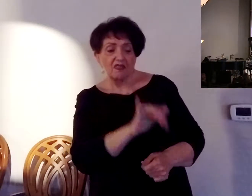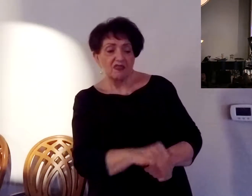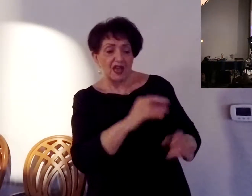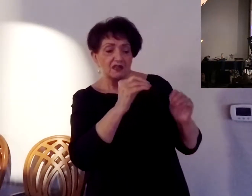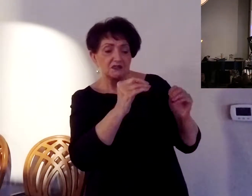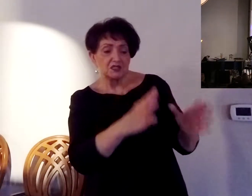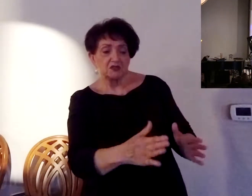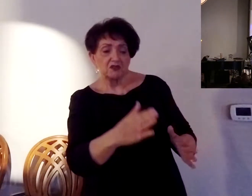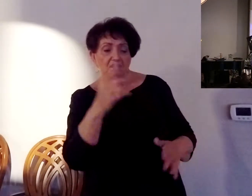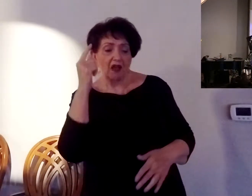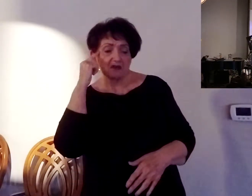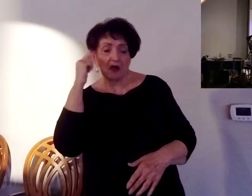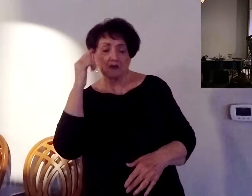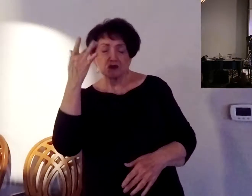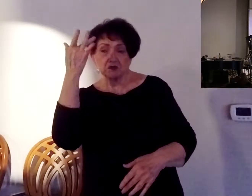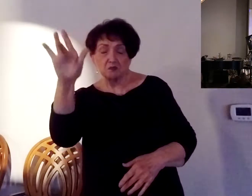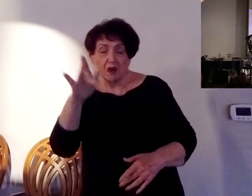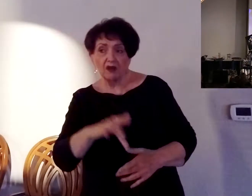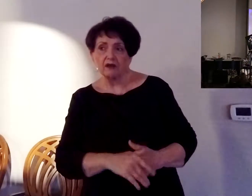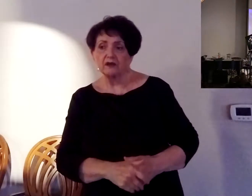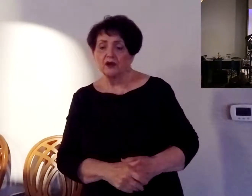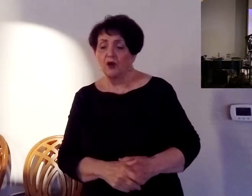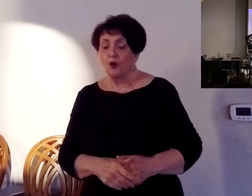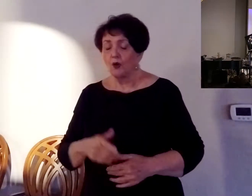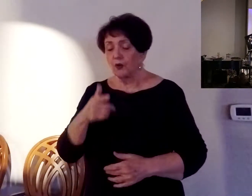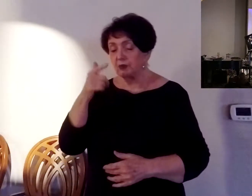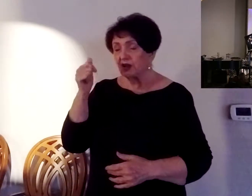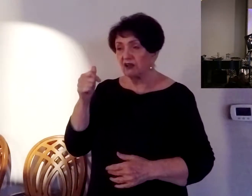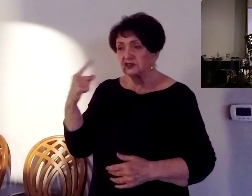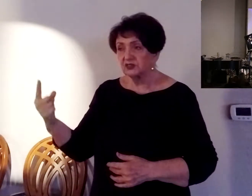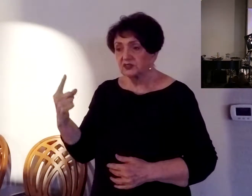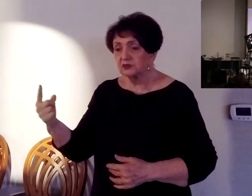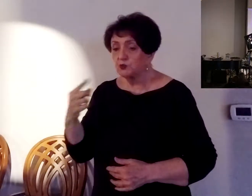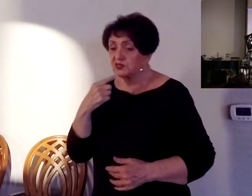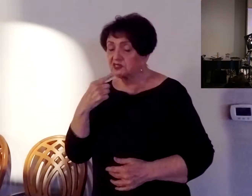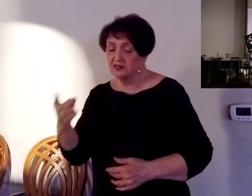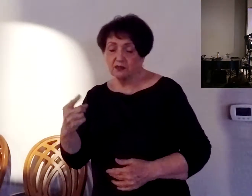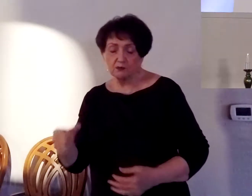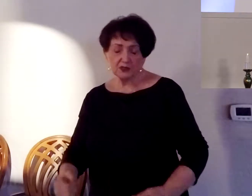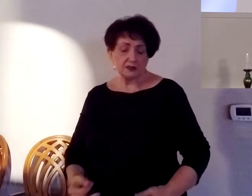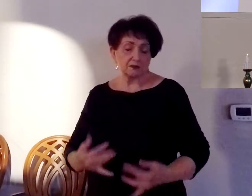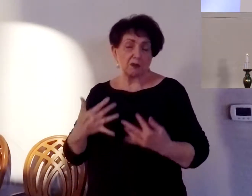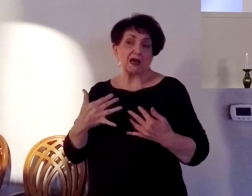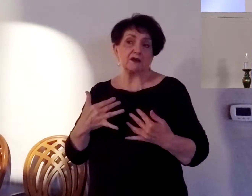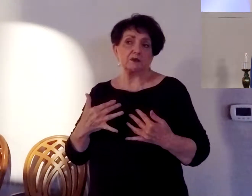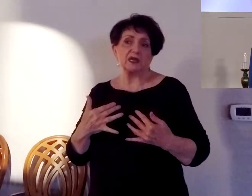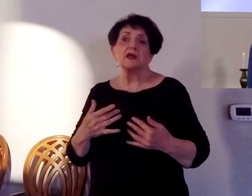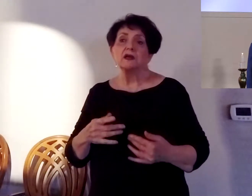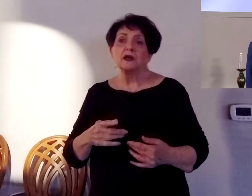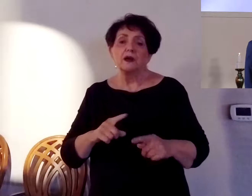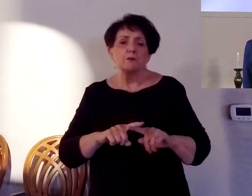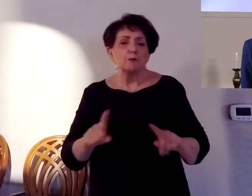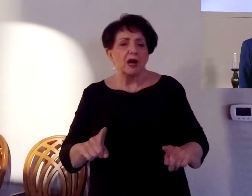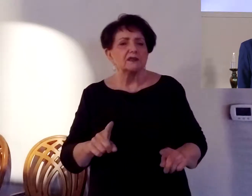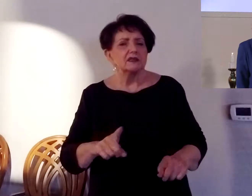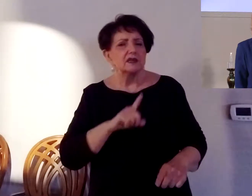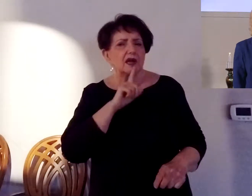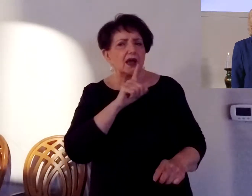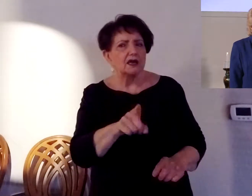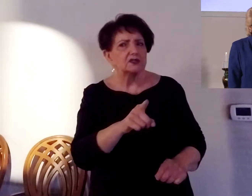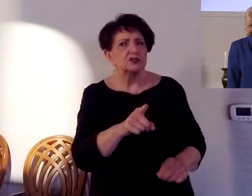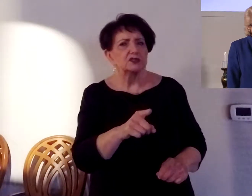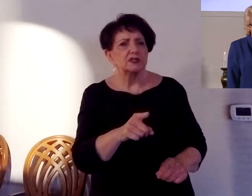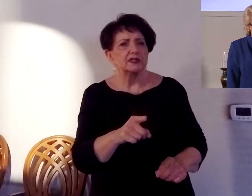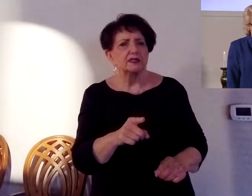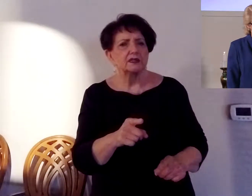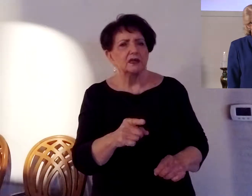said it, or not because somebody said something and I was inspired by it, but to be actually able to get